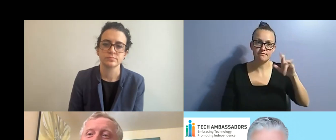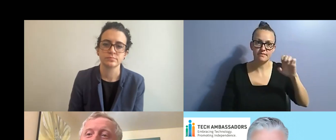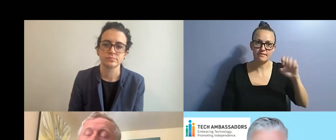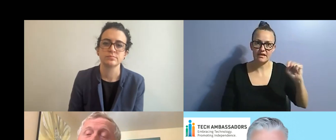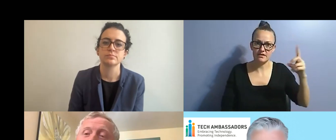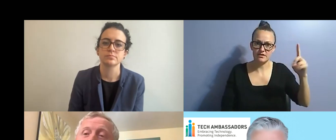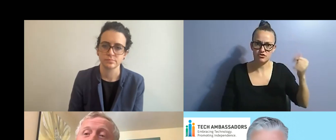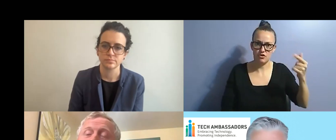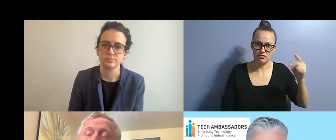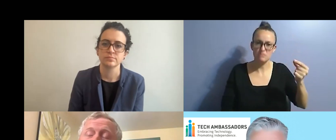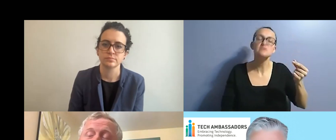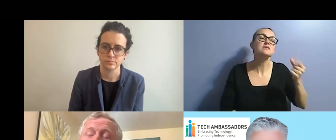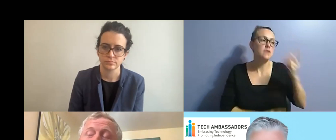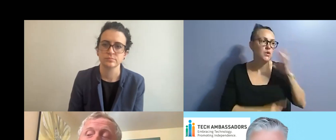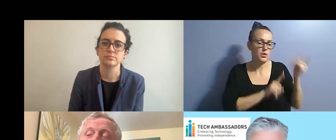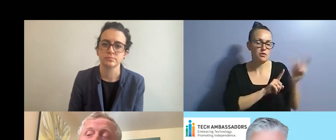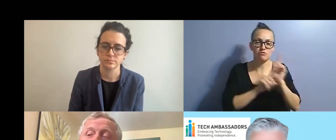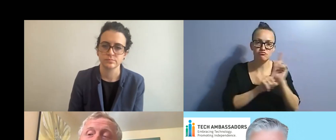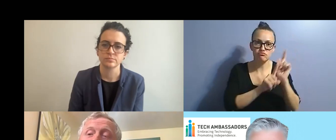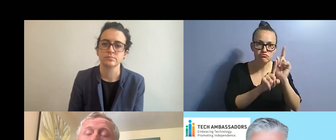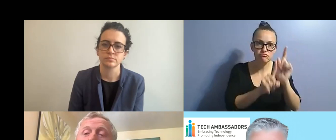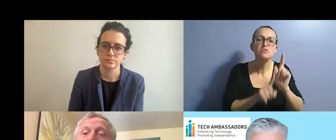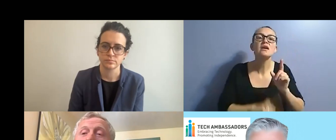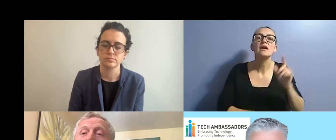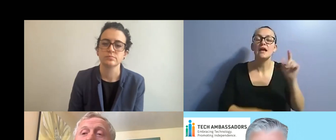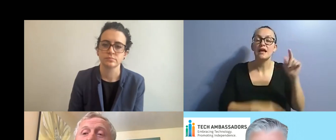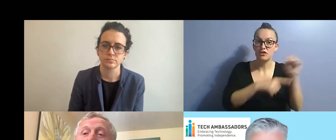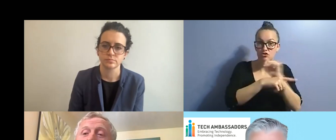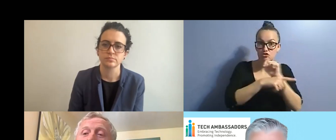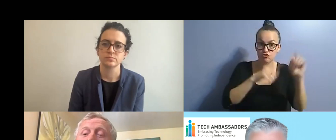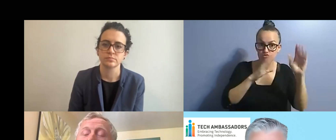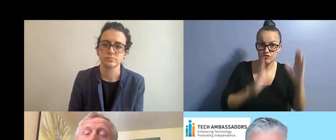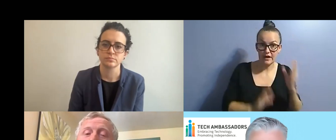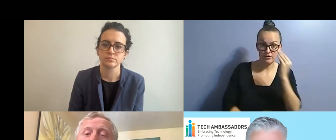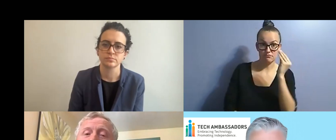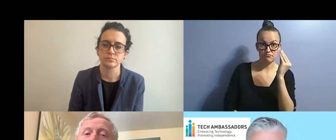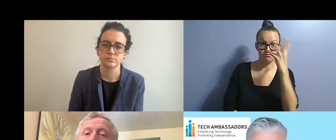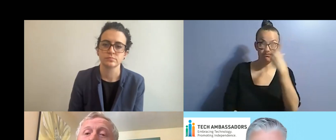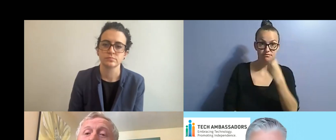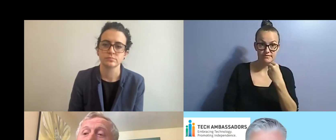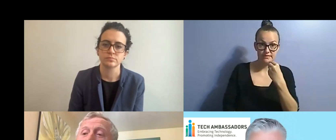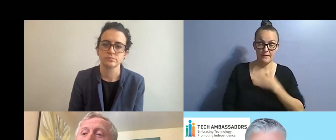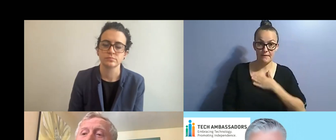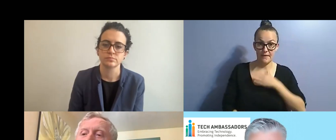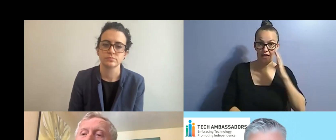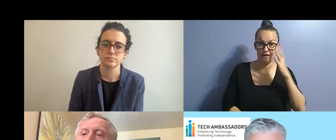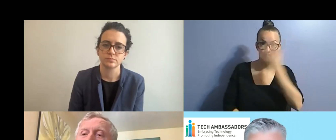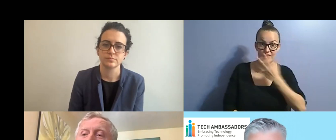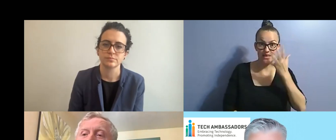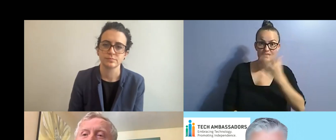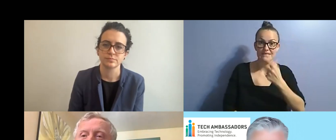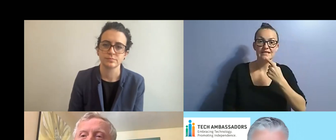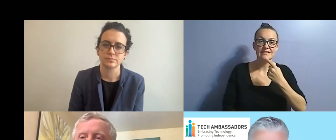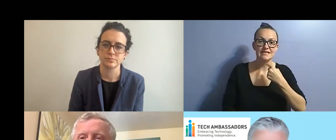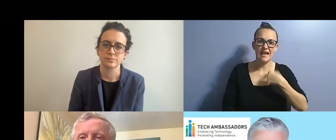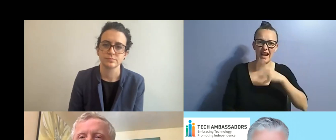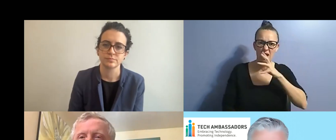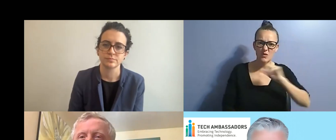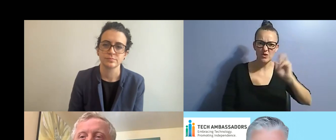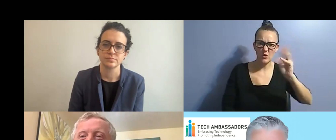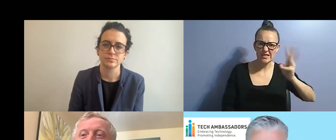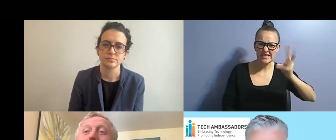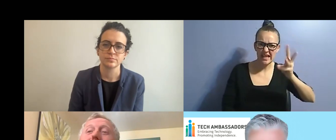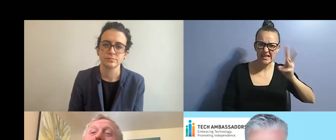with it, and I took the trainer took a picture of my face, and it said I was 50 years old. I was like,